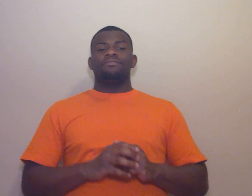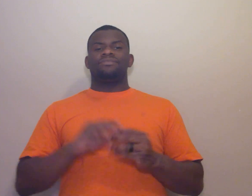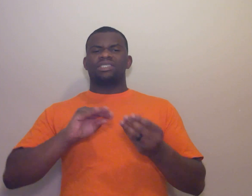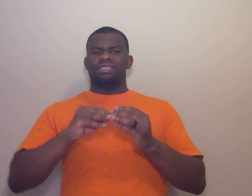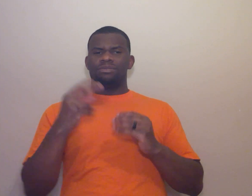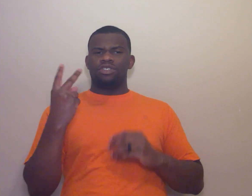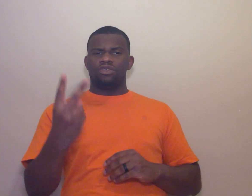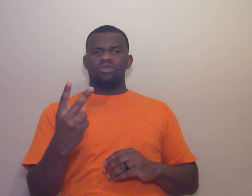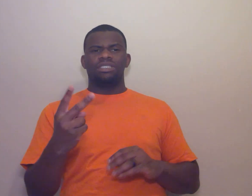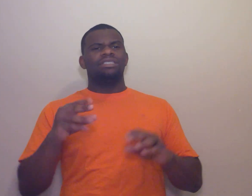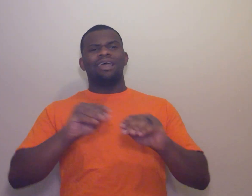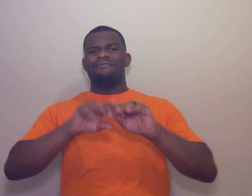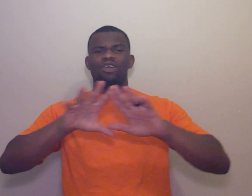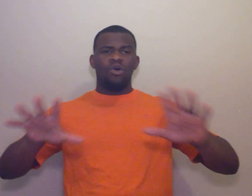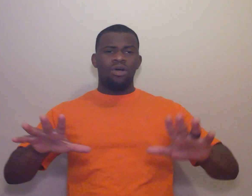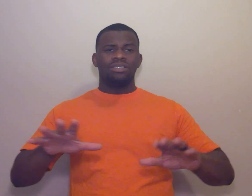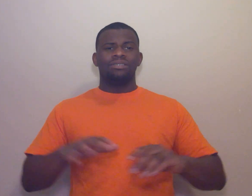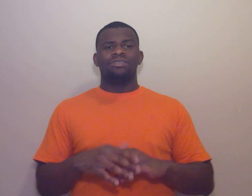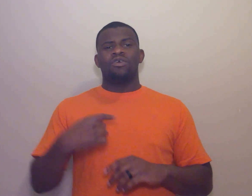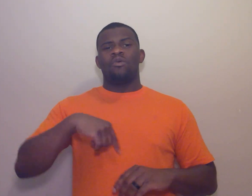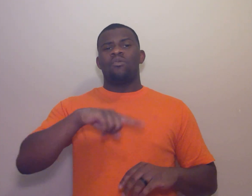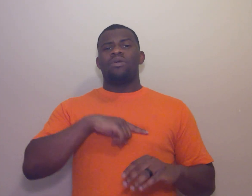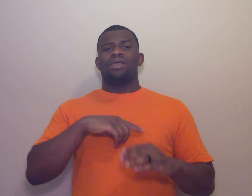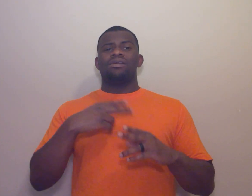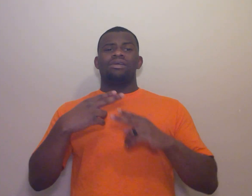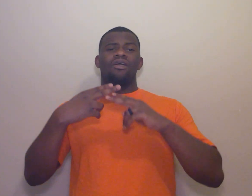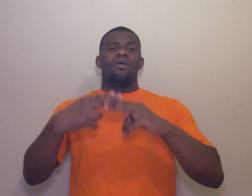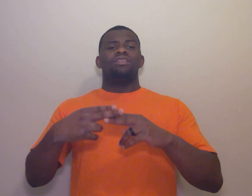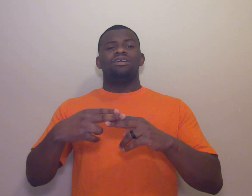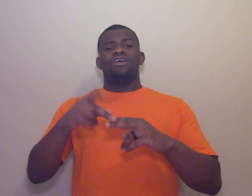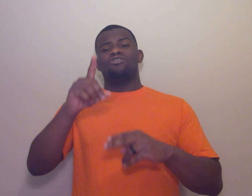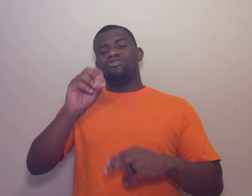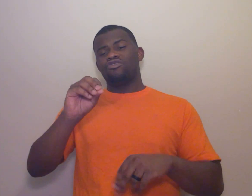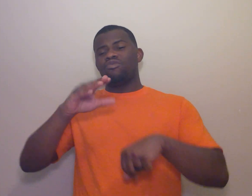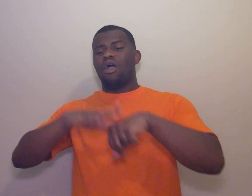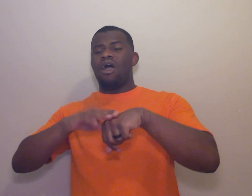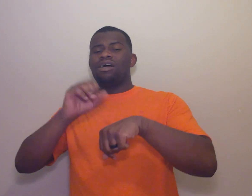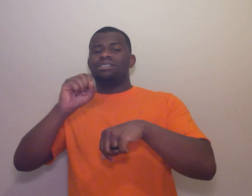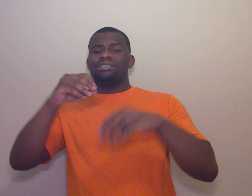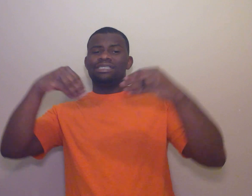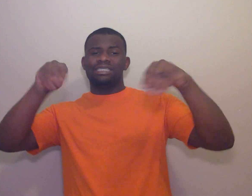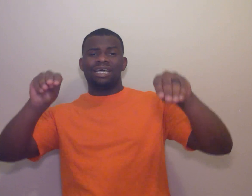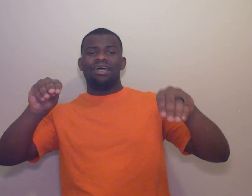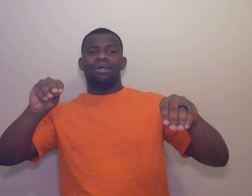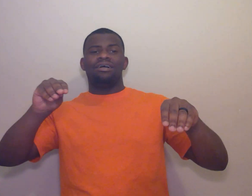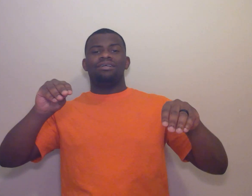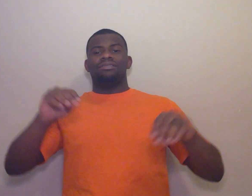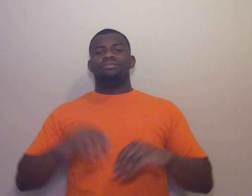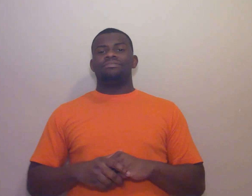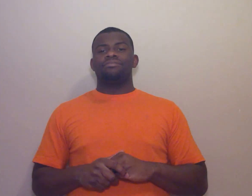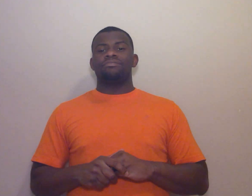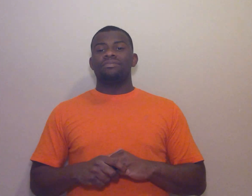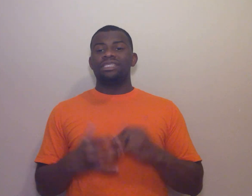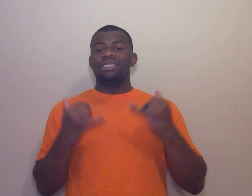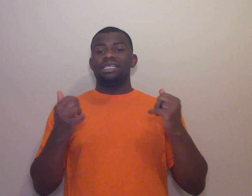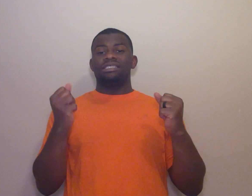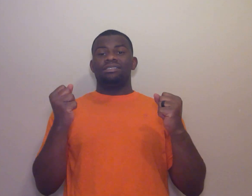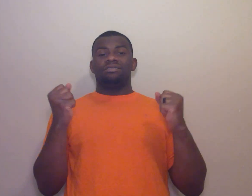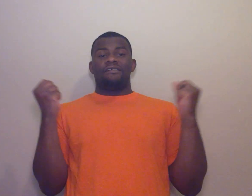course, we call it a due on sale clause. This is the lender. All right, this frightens people, but seasoned investors